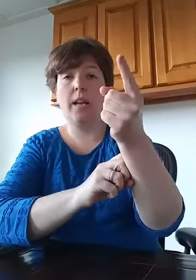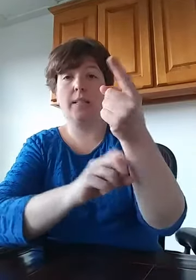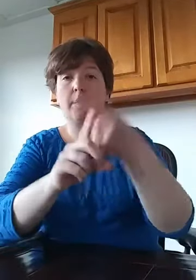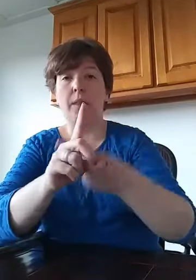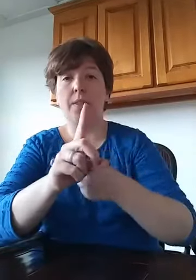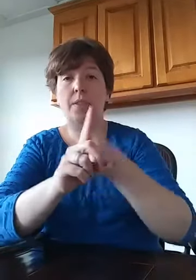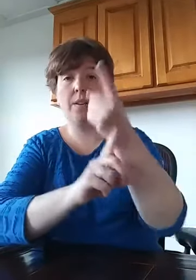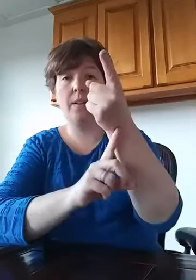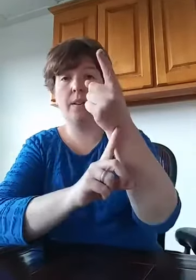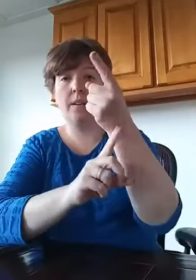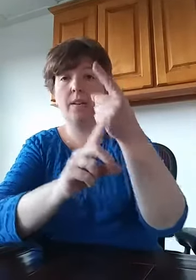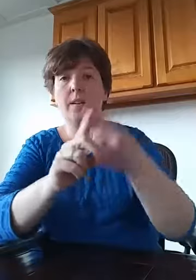next month,